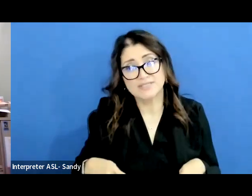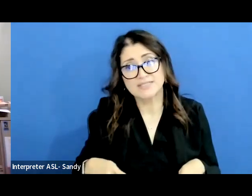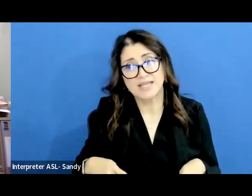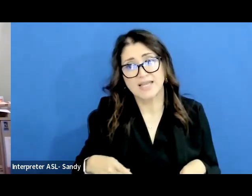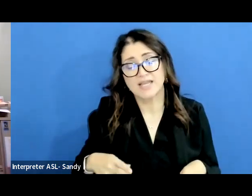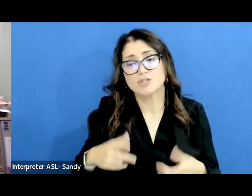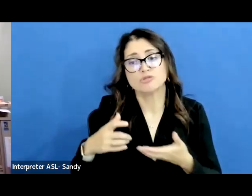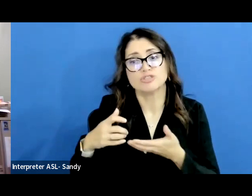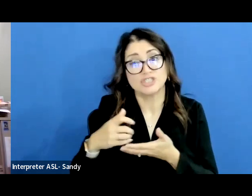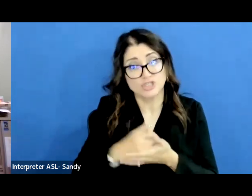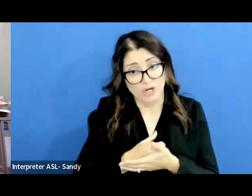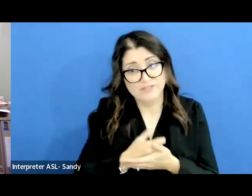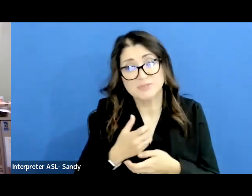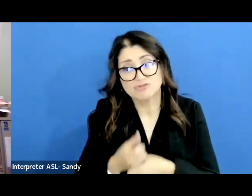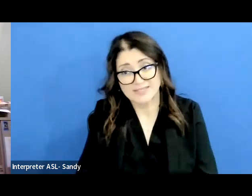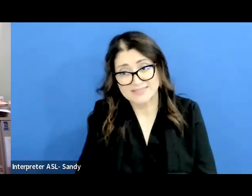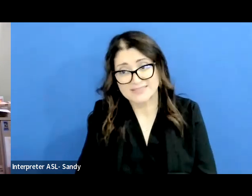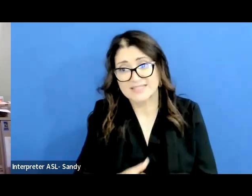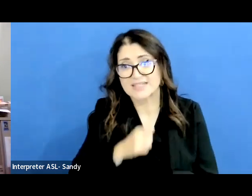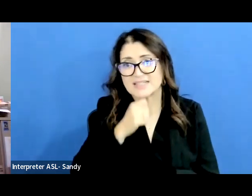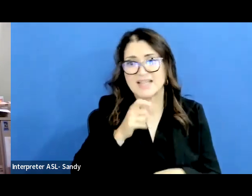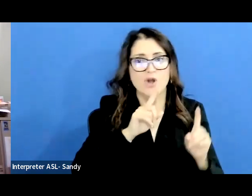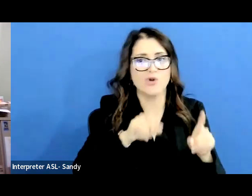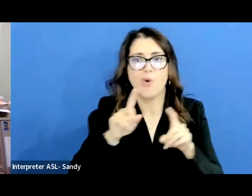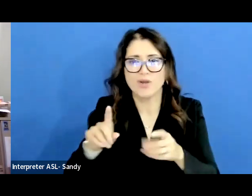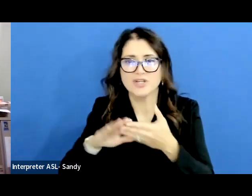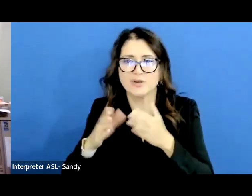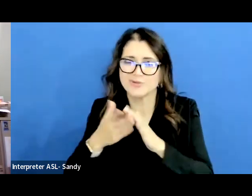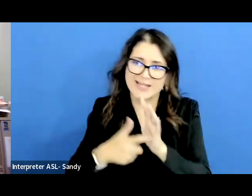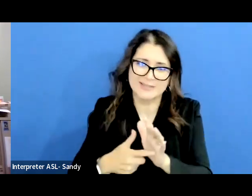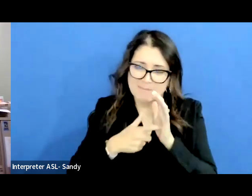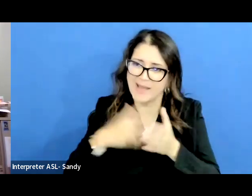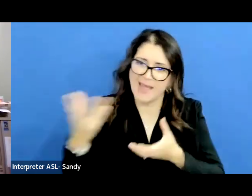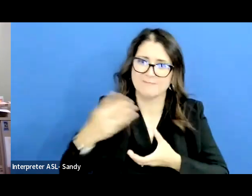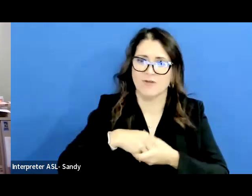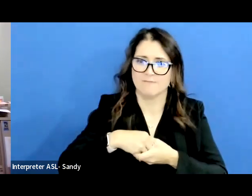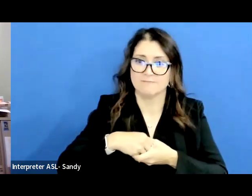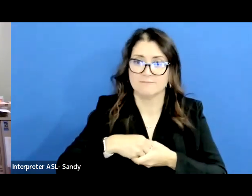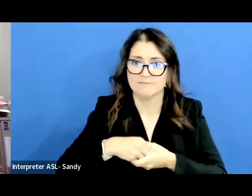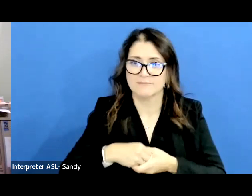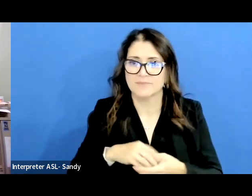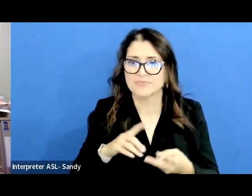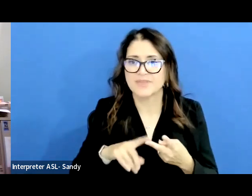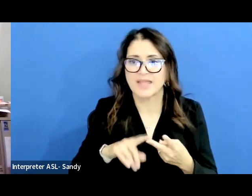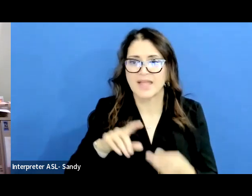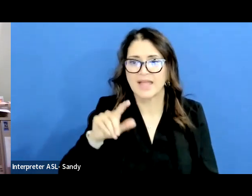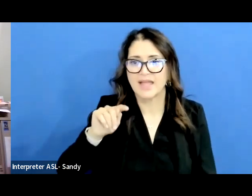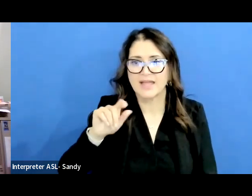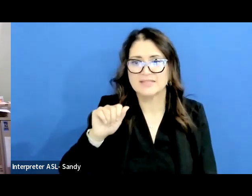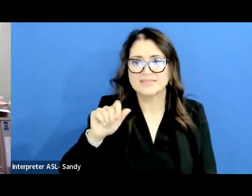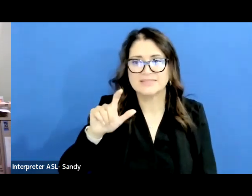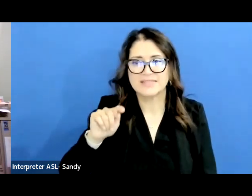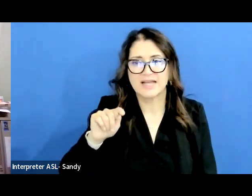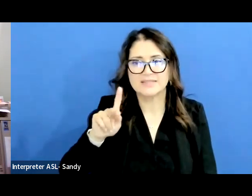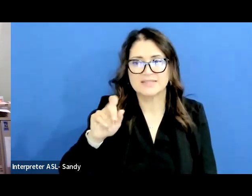to be trusted, not going to communities and demanding participation. And Tatkin says, how can we have Mennonites